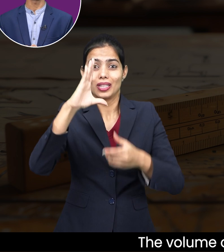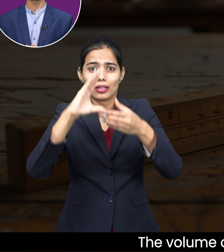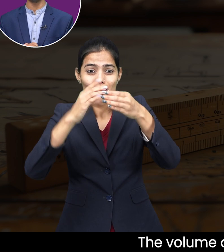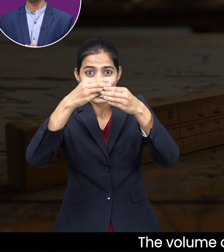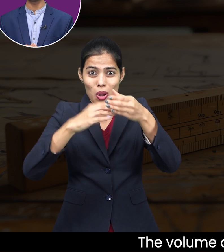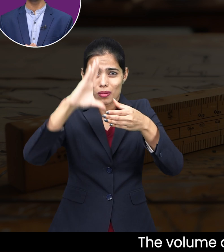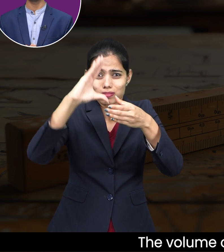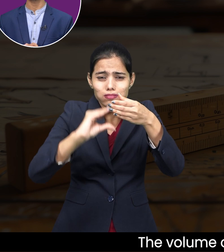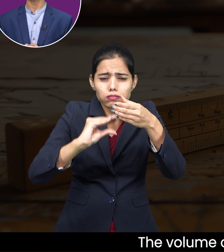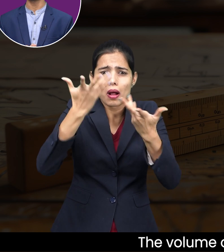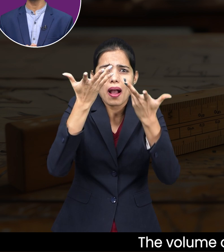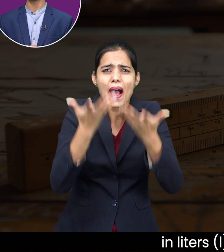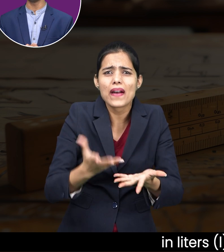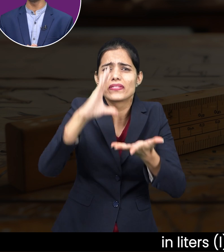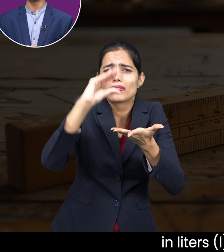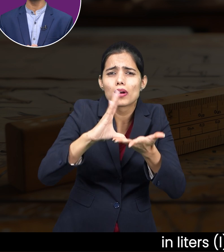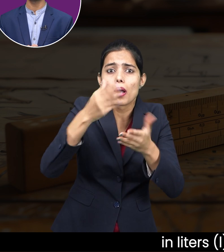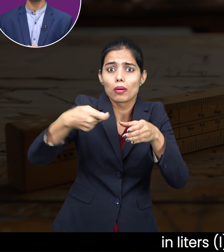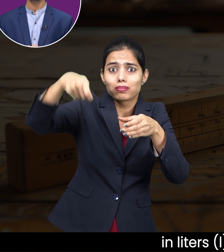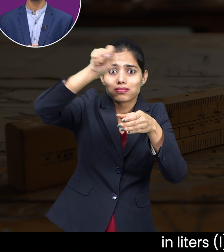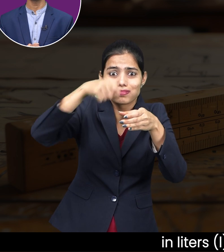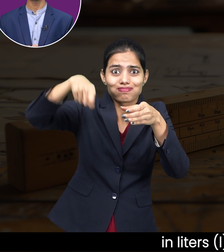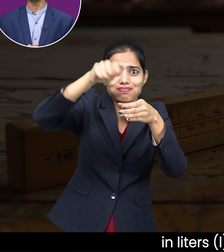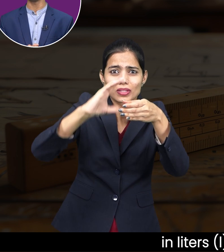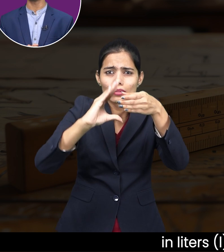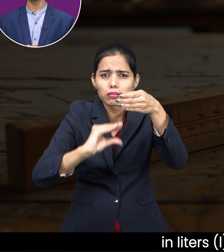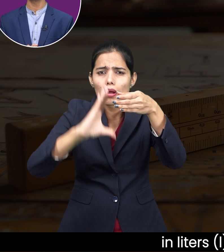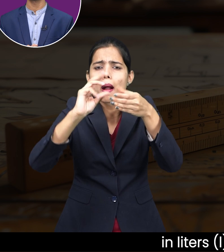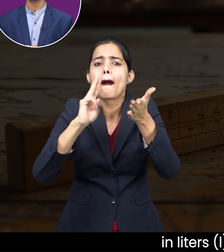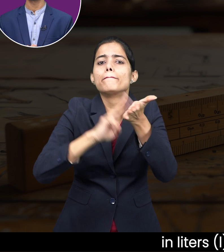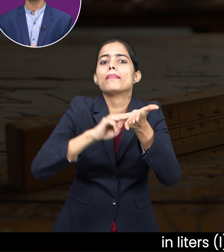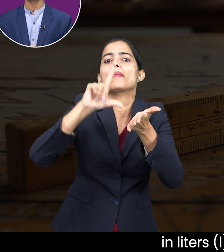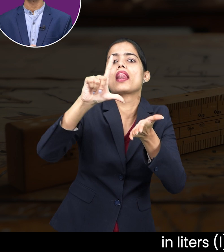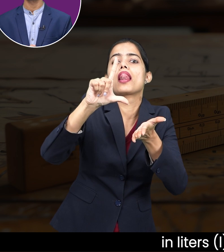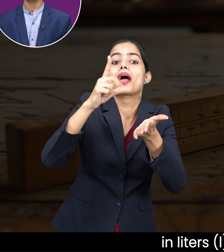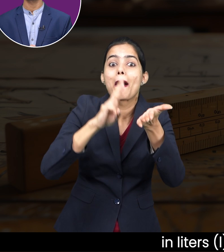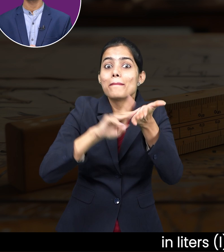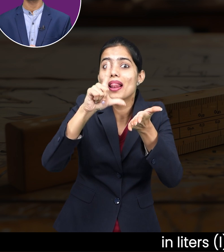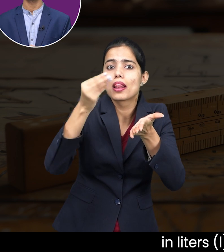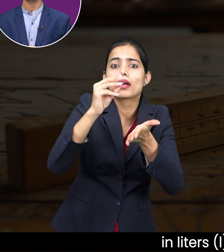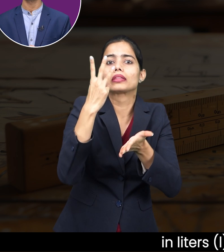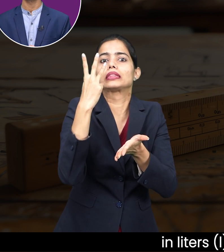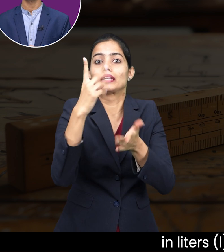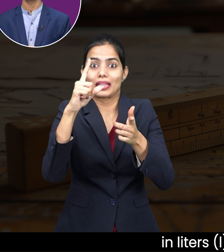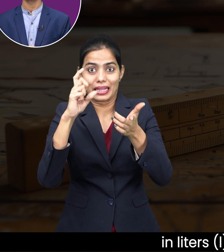The volume of liquids is expressed in liters or milliliters.